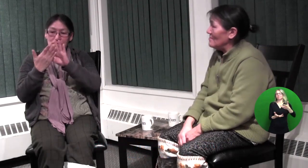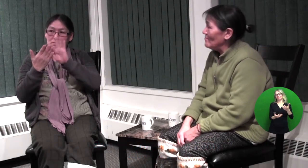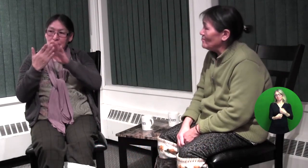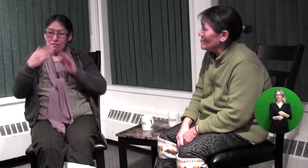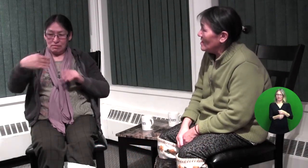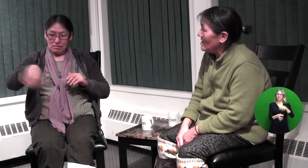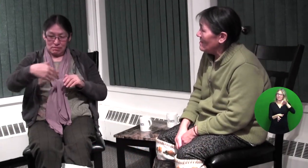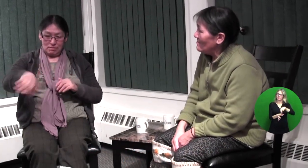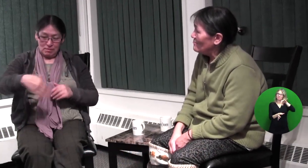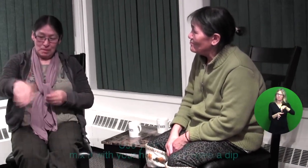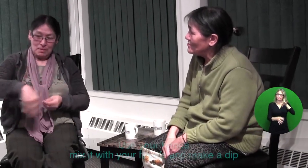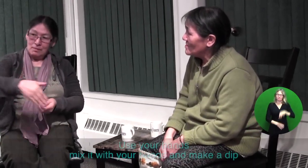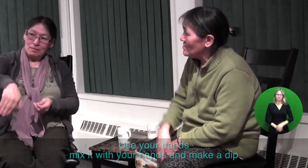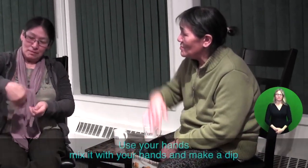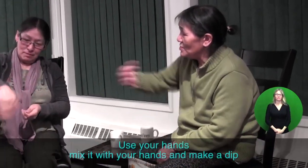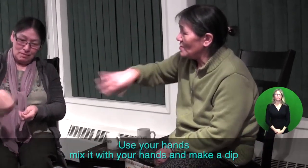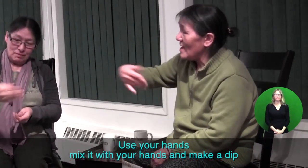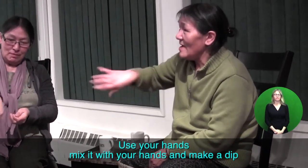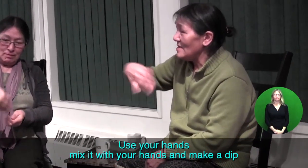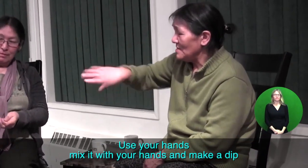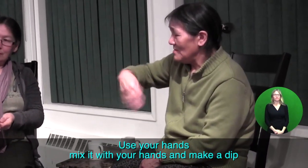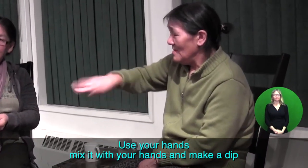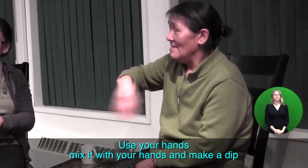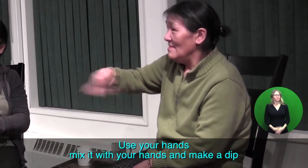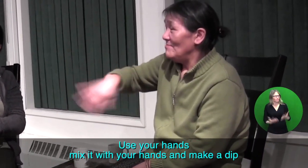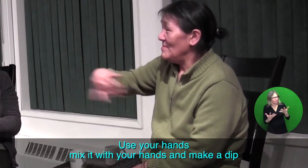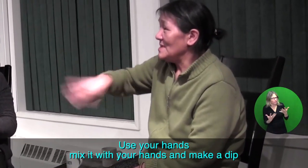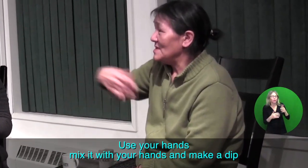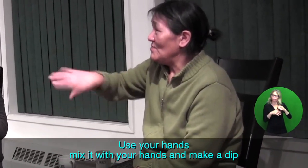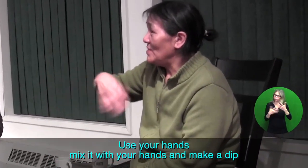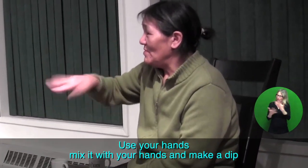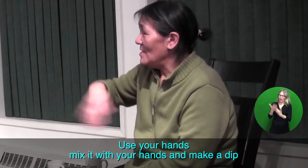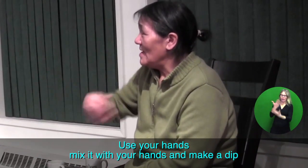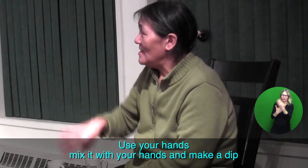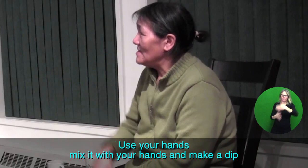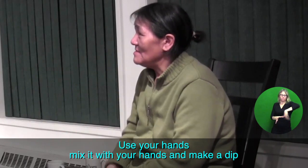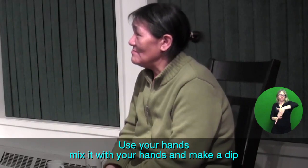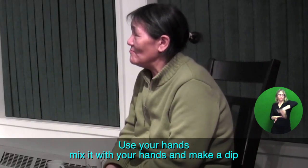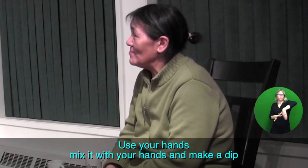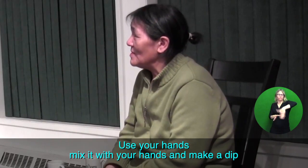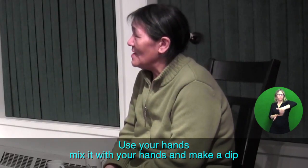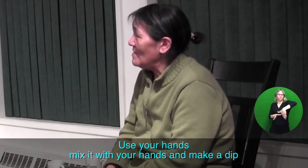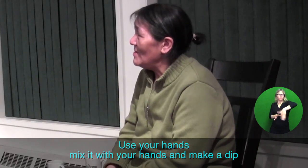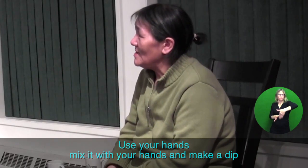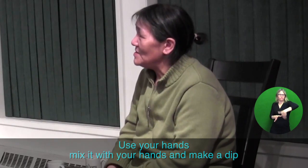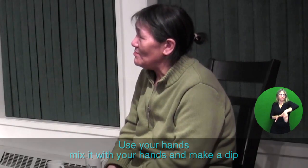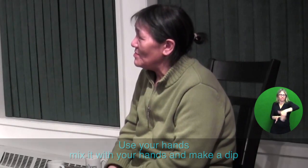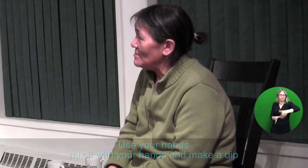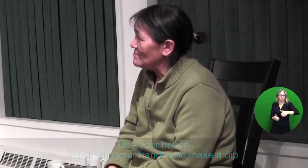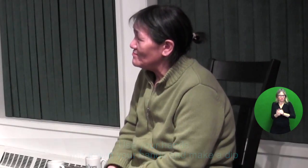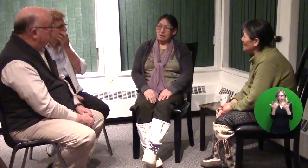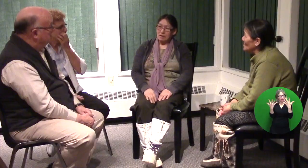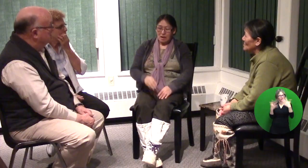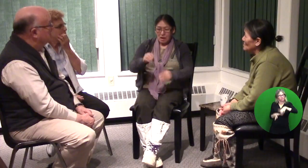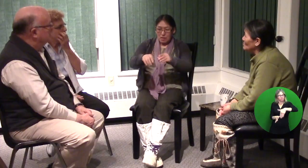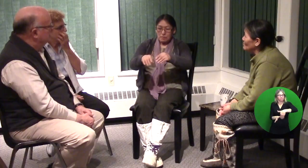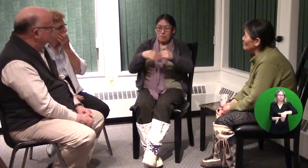it first. Yeah. Use your hands. And use your hands. Mix it with your hands and make a dip.